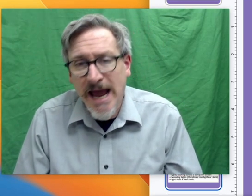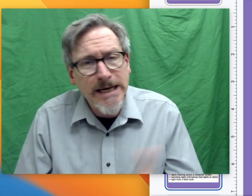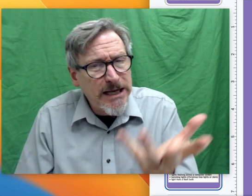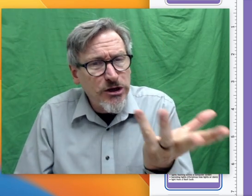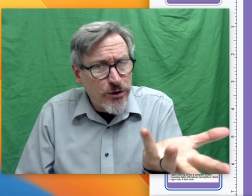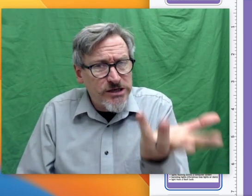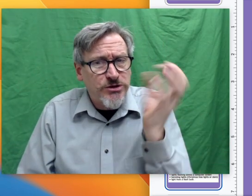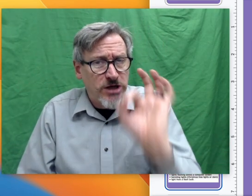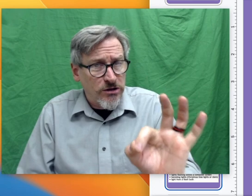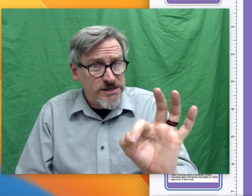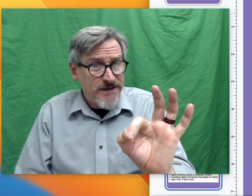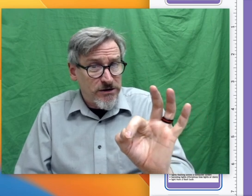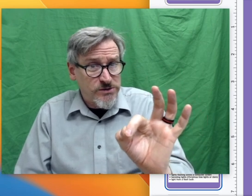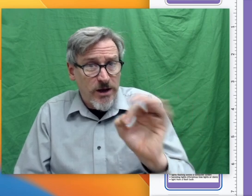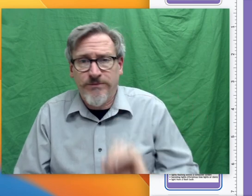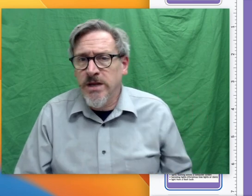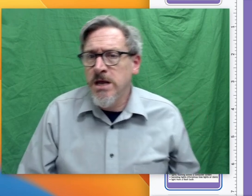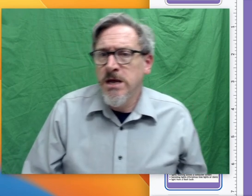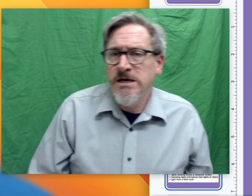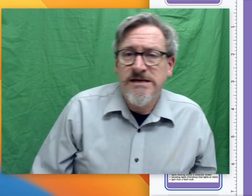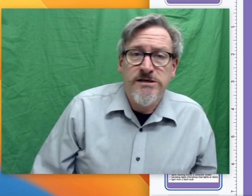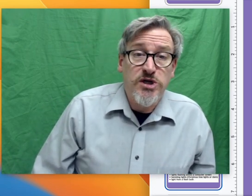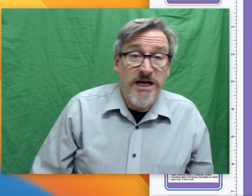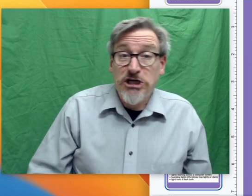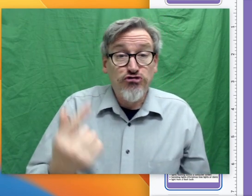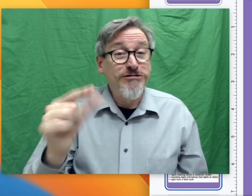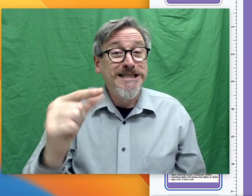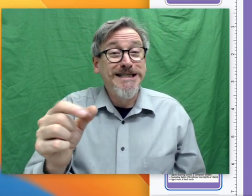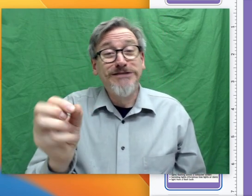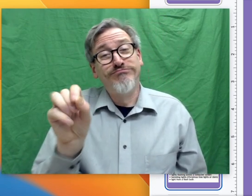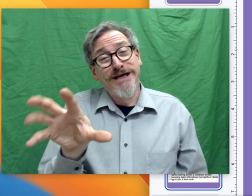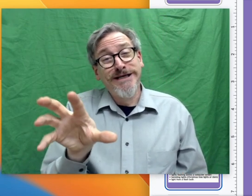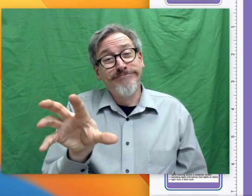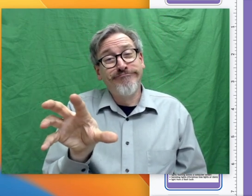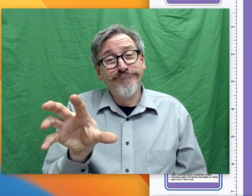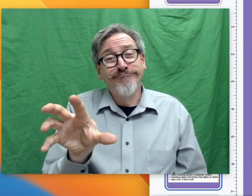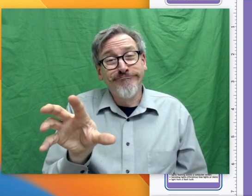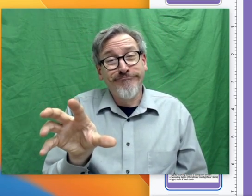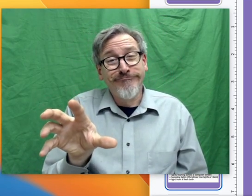and you can insert colors in there as well. So like,